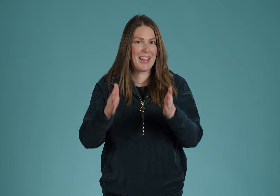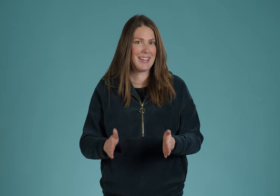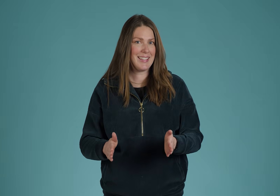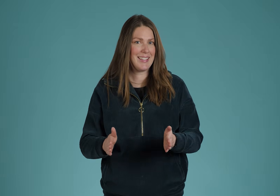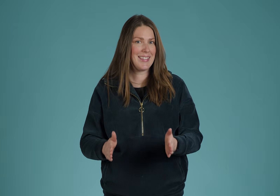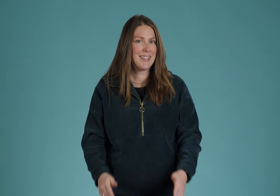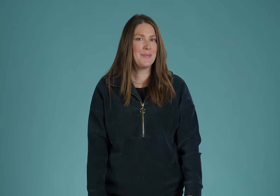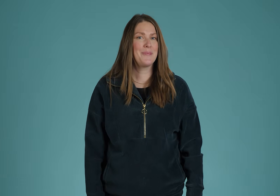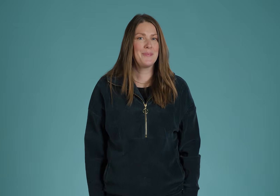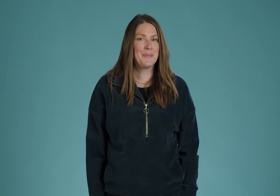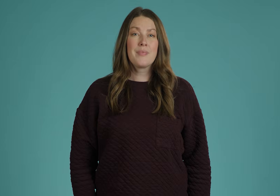Scientist.